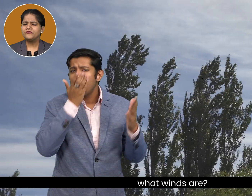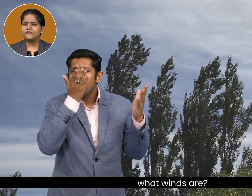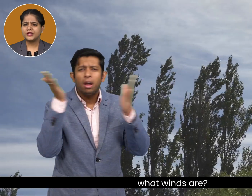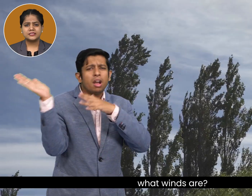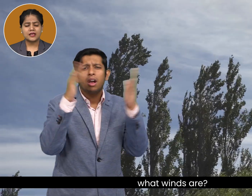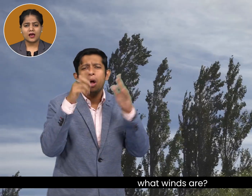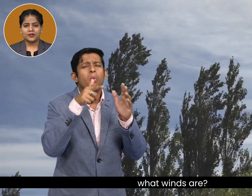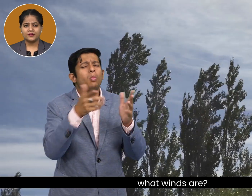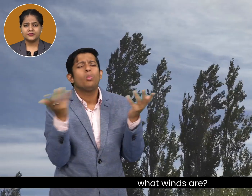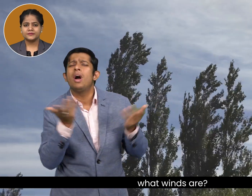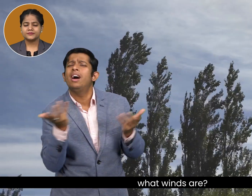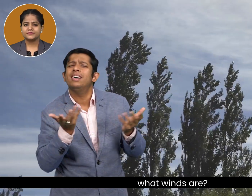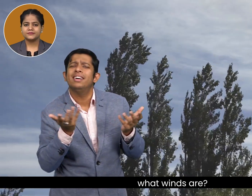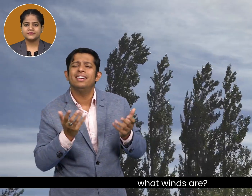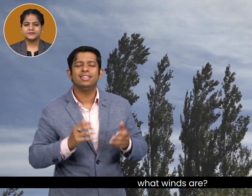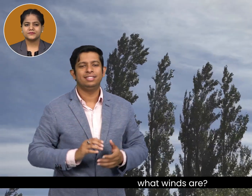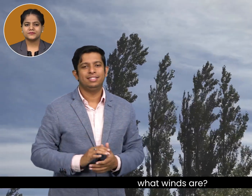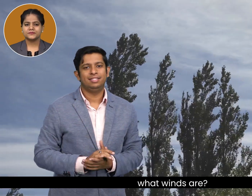What winds are?